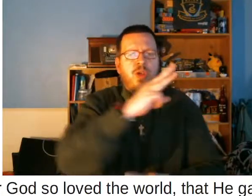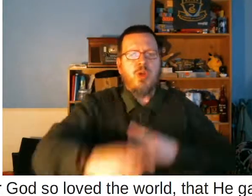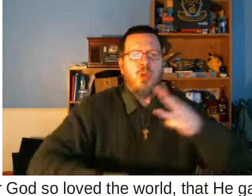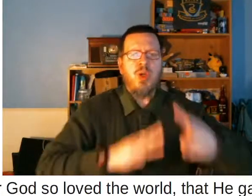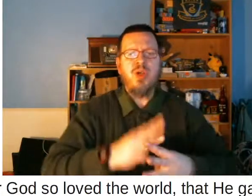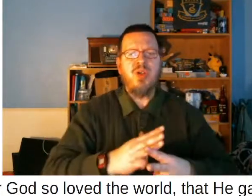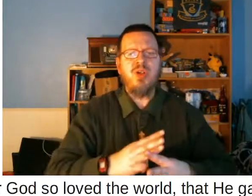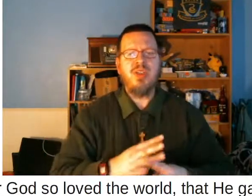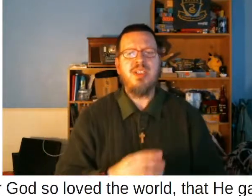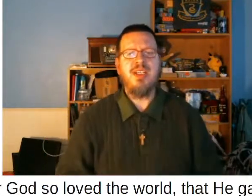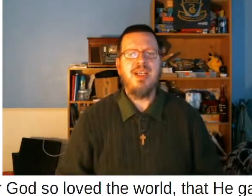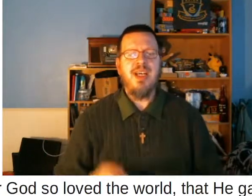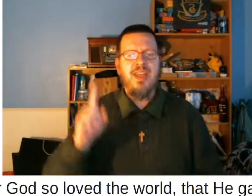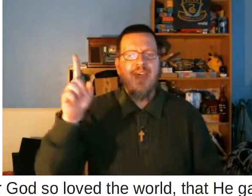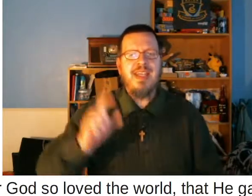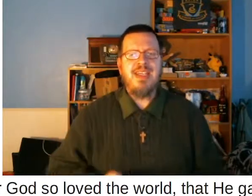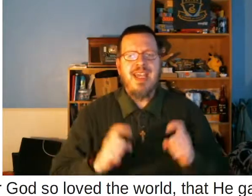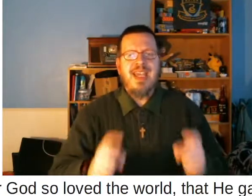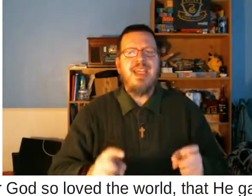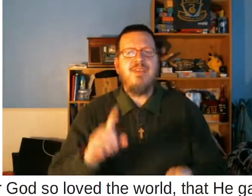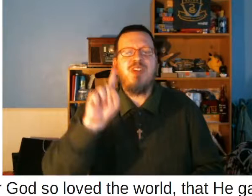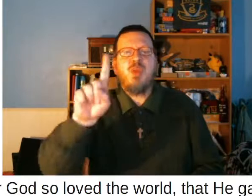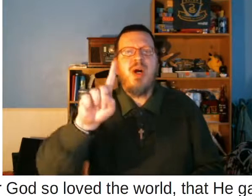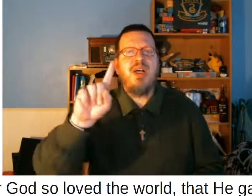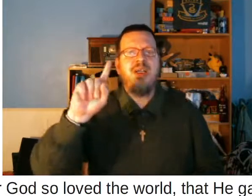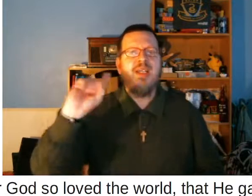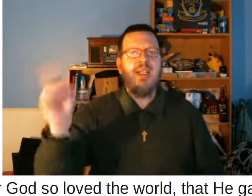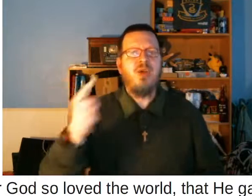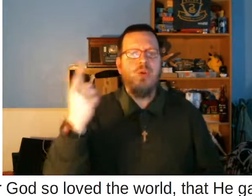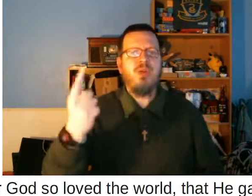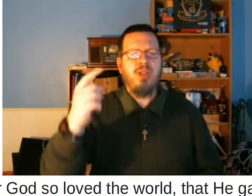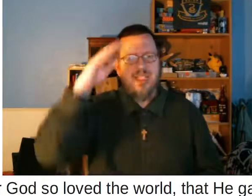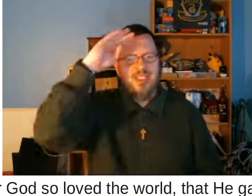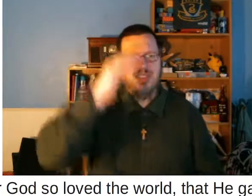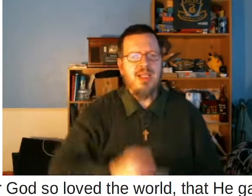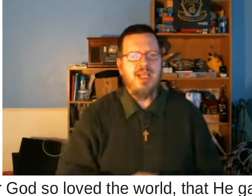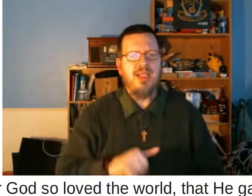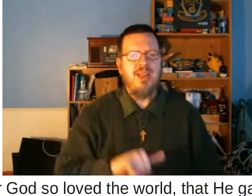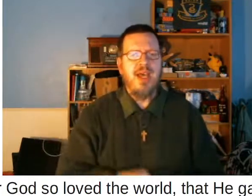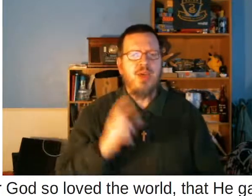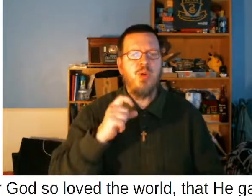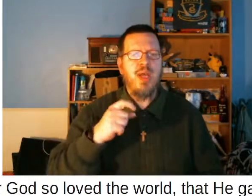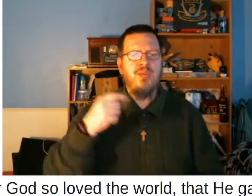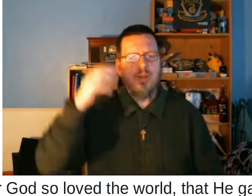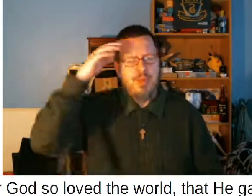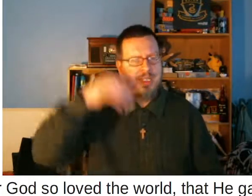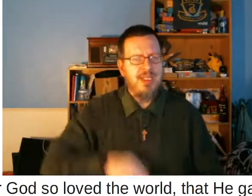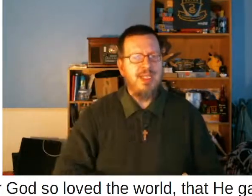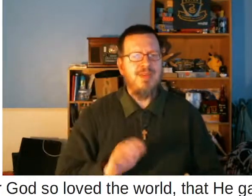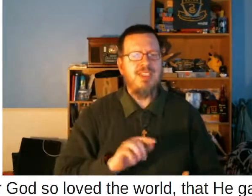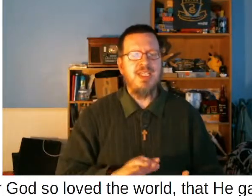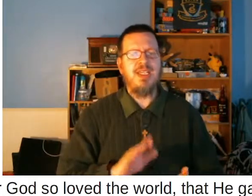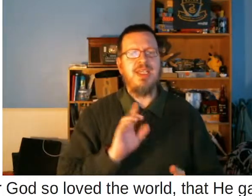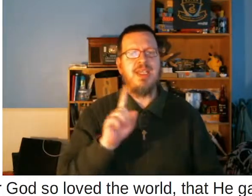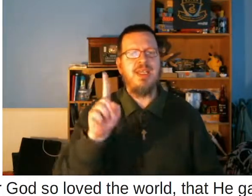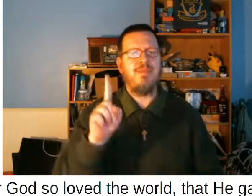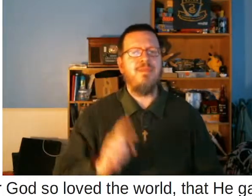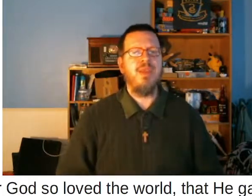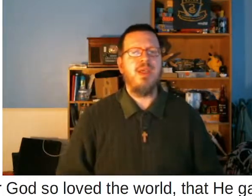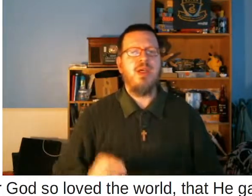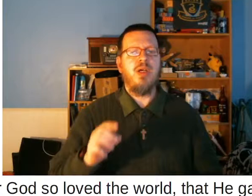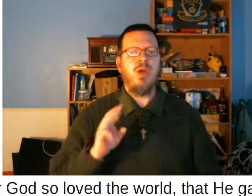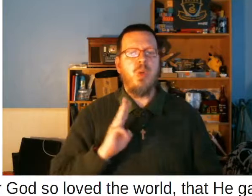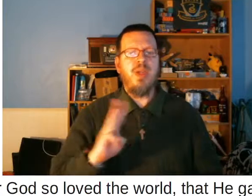loved the world that he gave his one and only Son, that whoever believes in